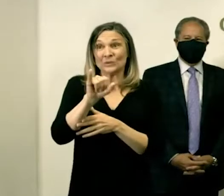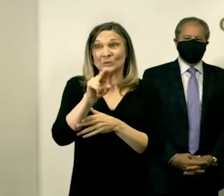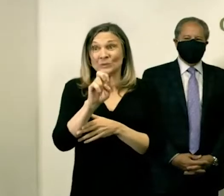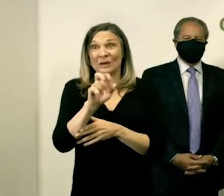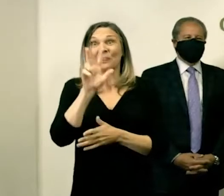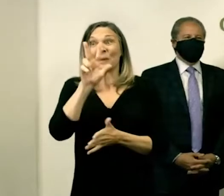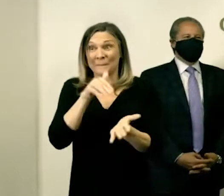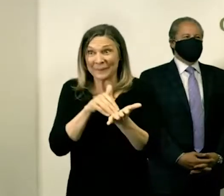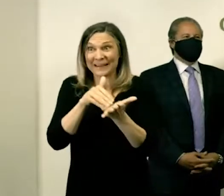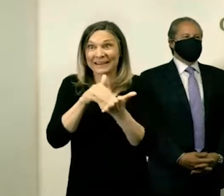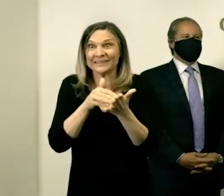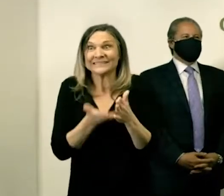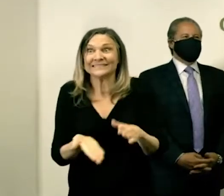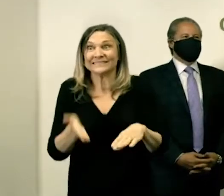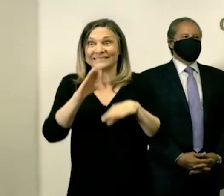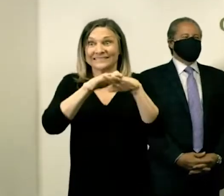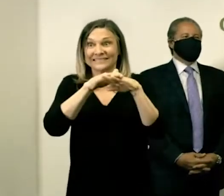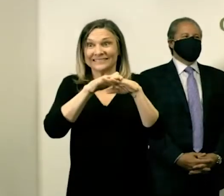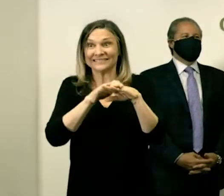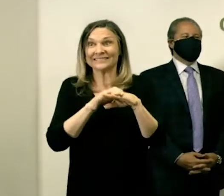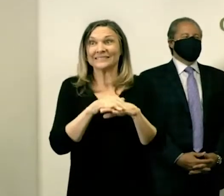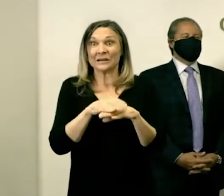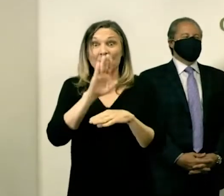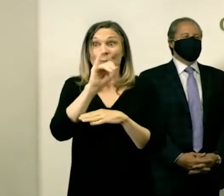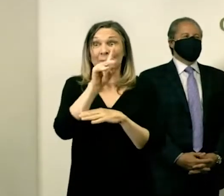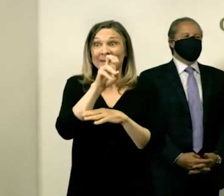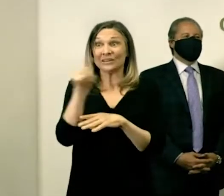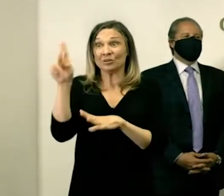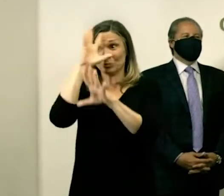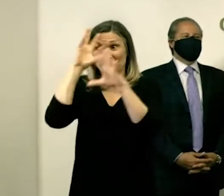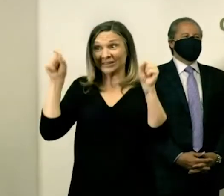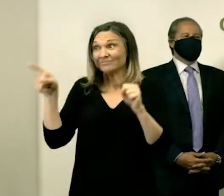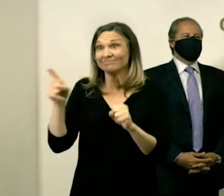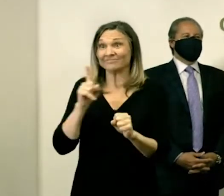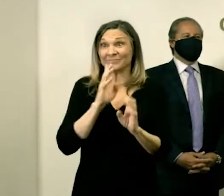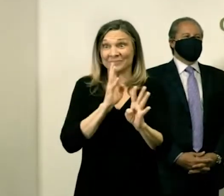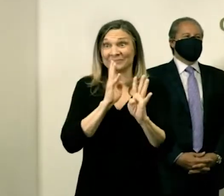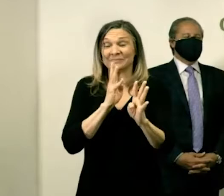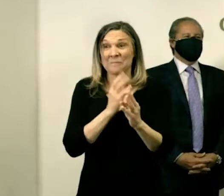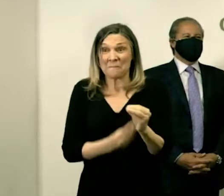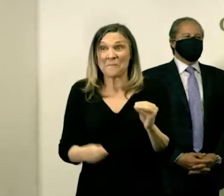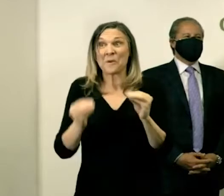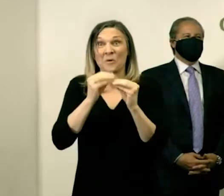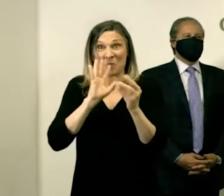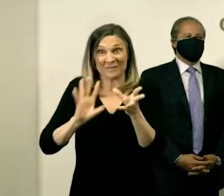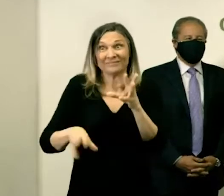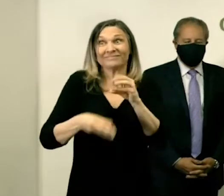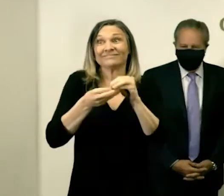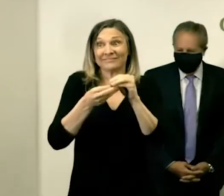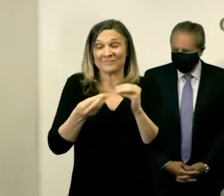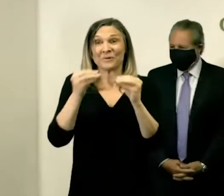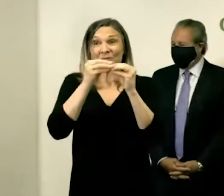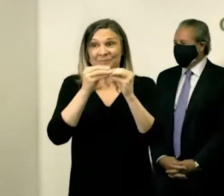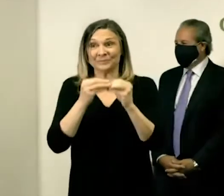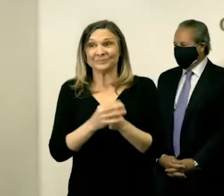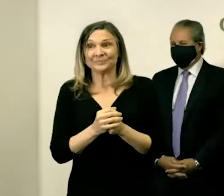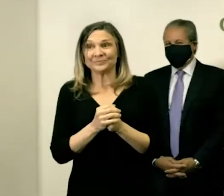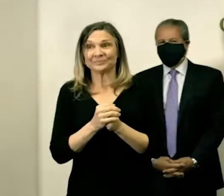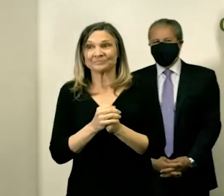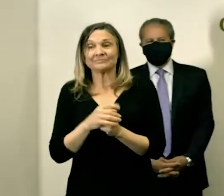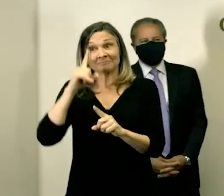abundance that President Biden has spoken about. So I hope this is coming as positive